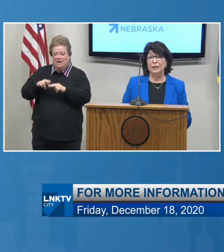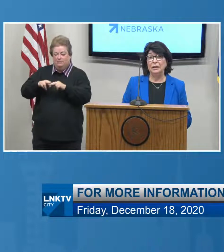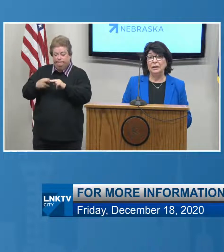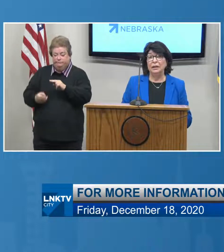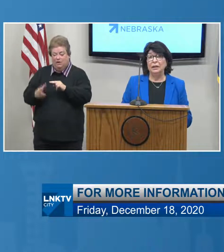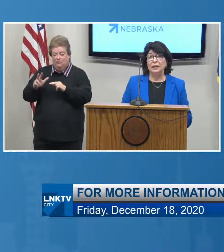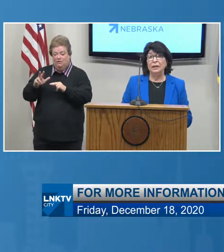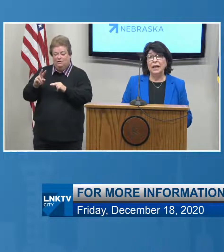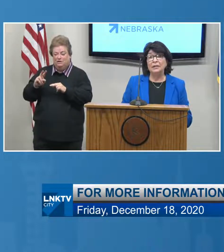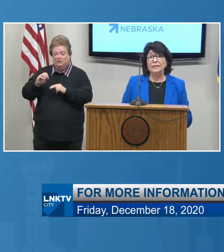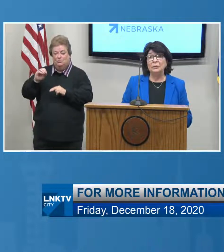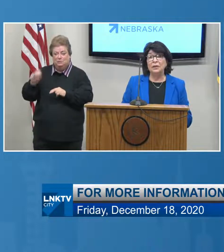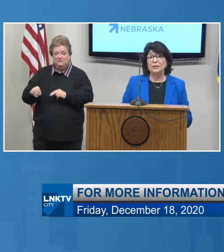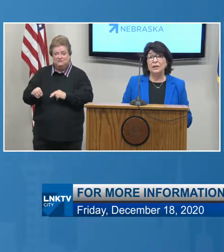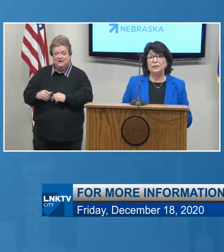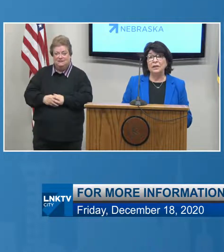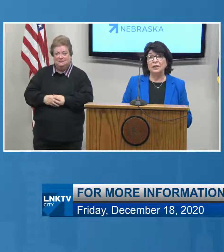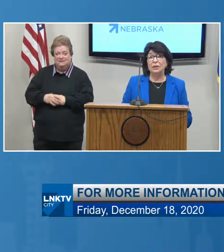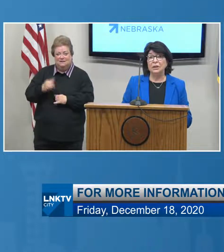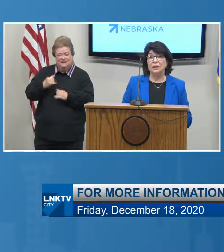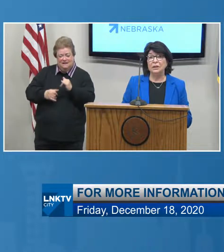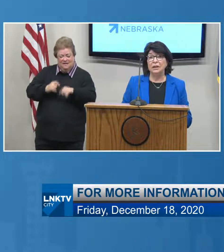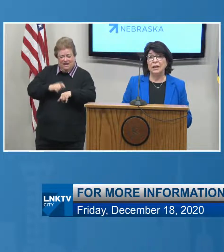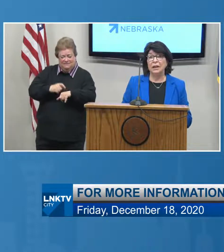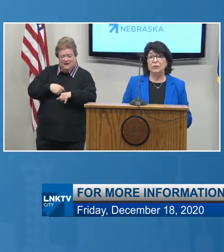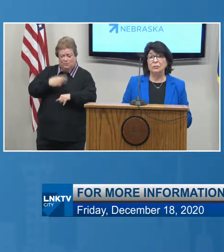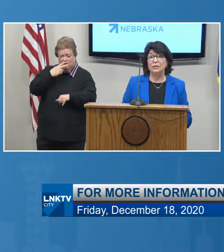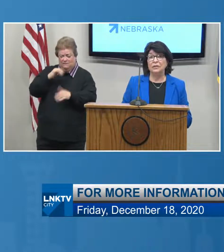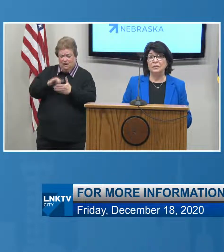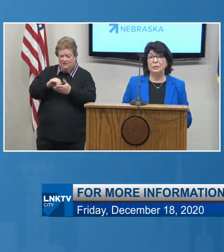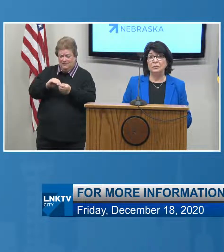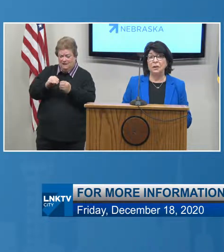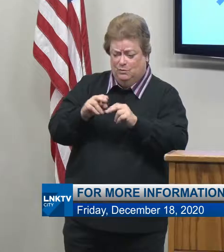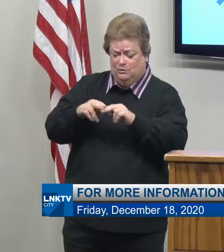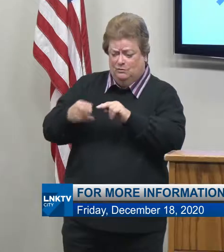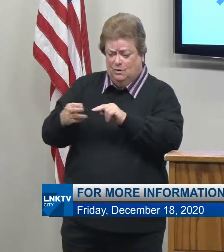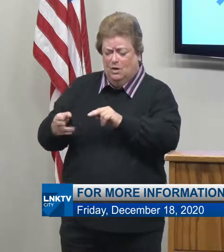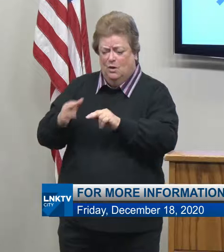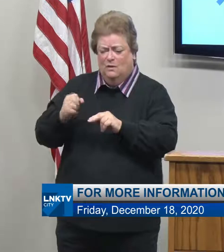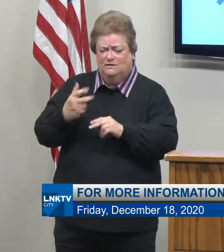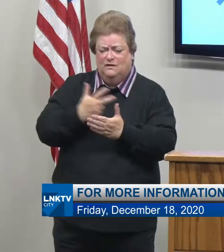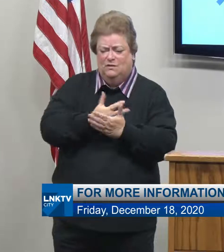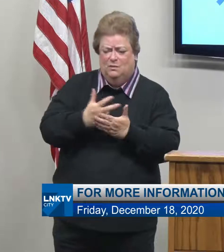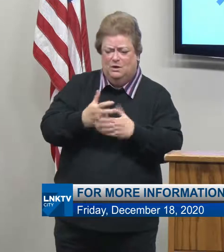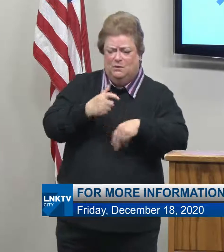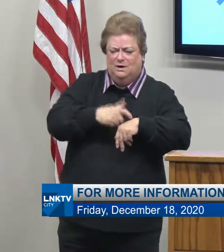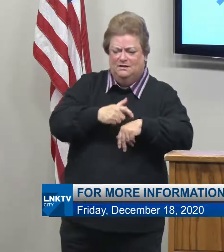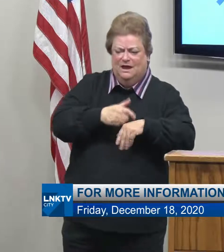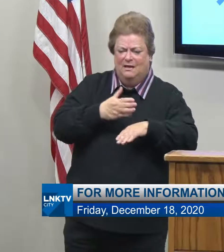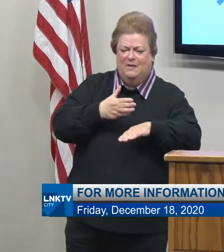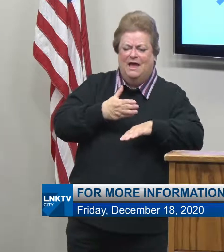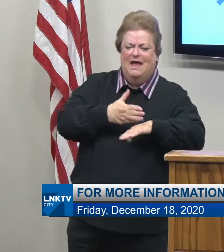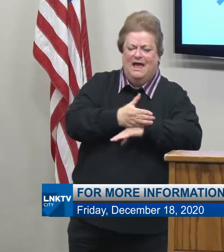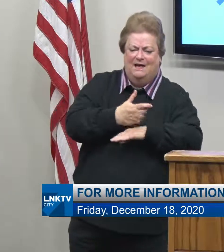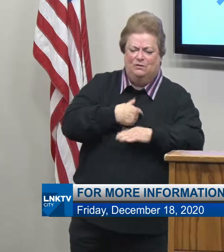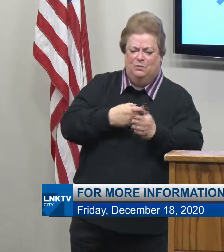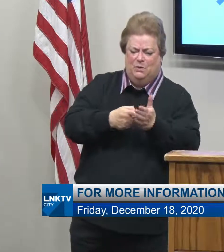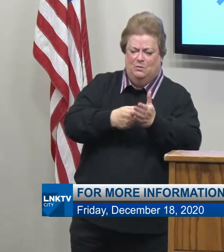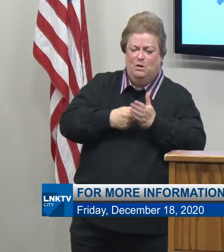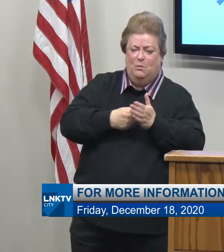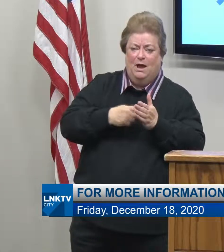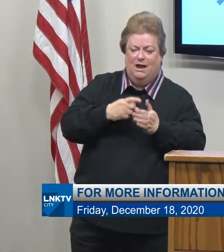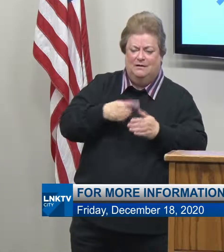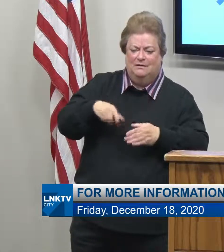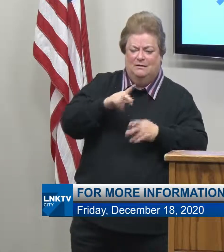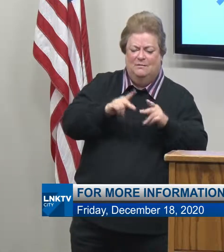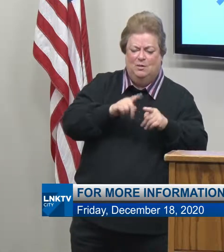32%. The last time we saw a significant decline was the 3-week period after the mask mandate was